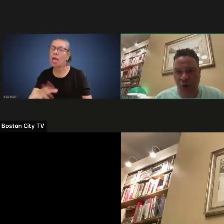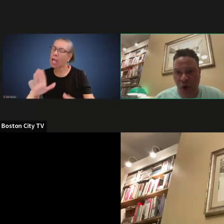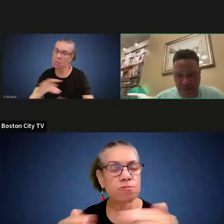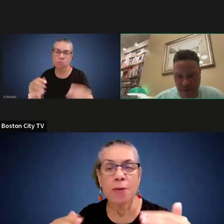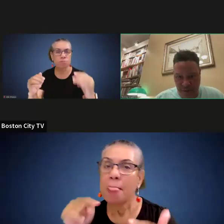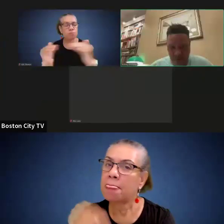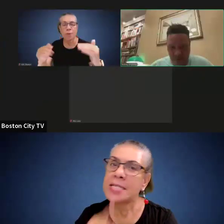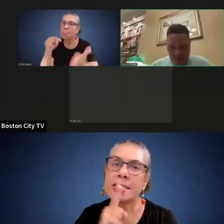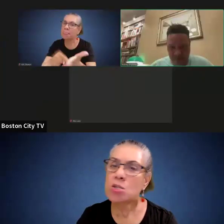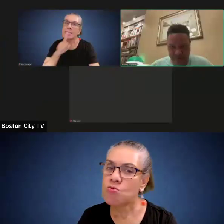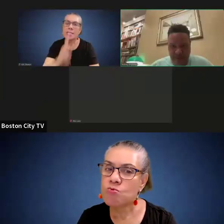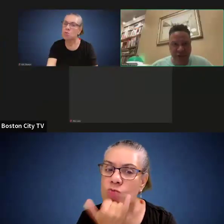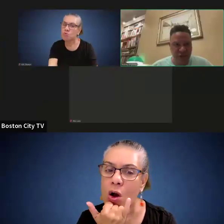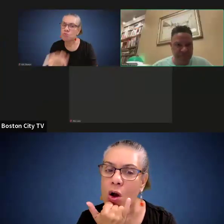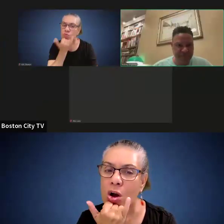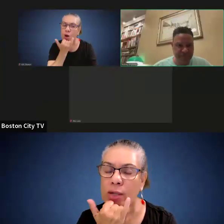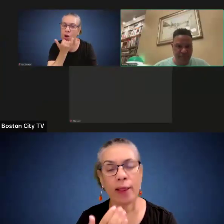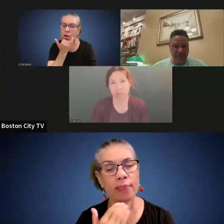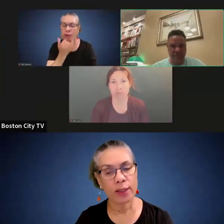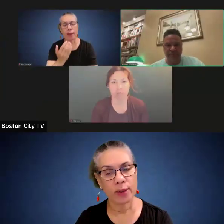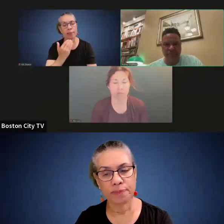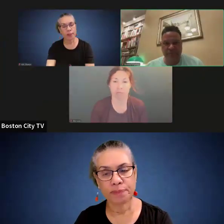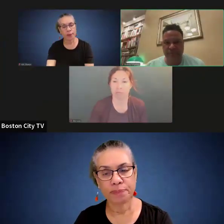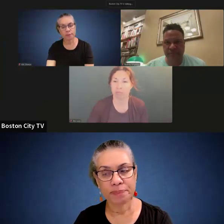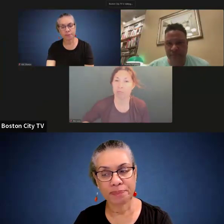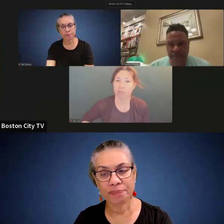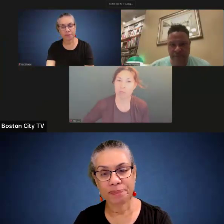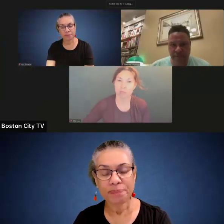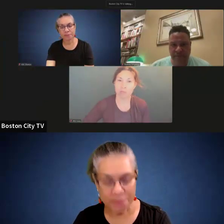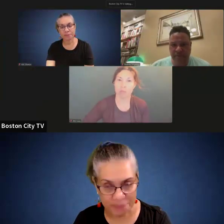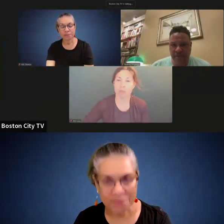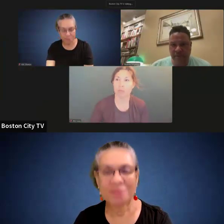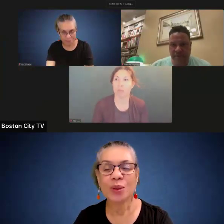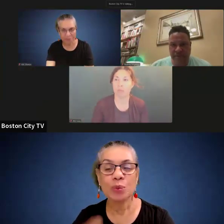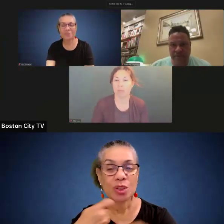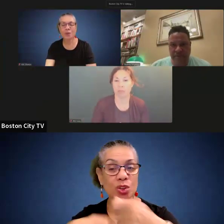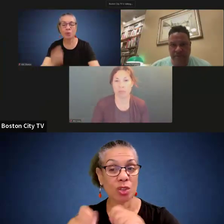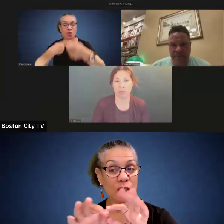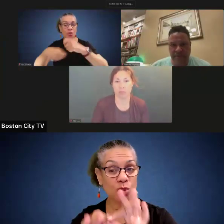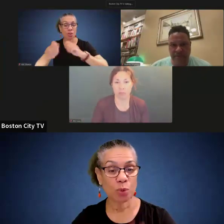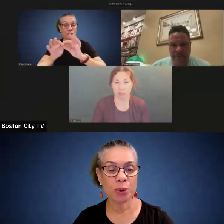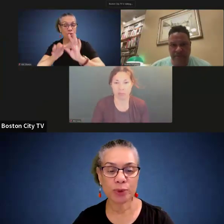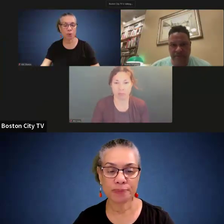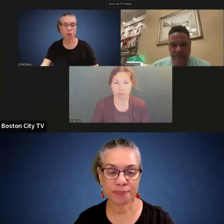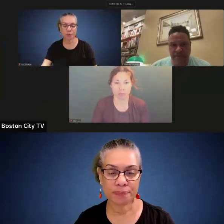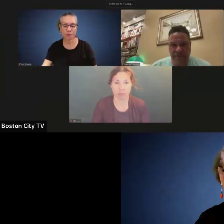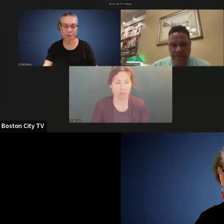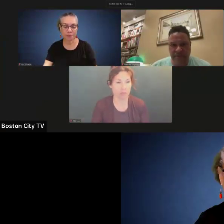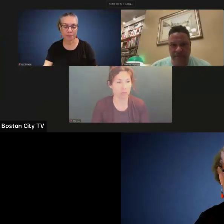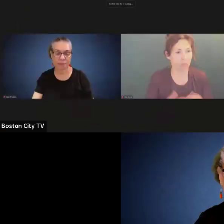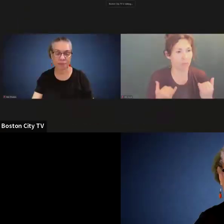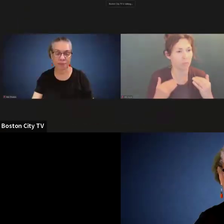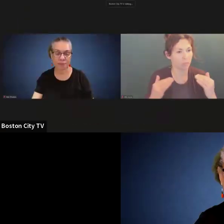wrong. Thank you. Thank you. Next speaker is, we're going to try Maite Peña